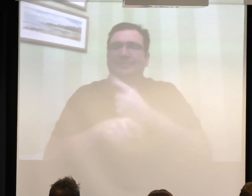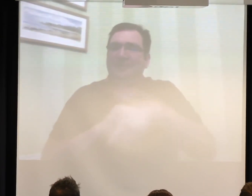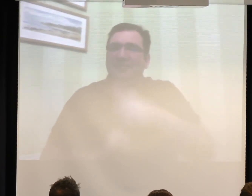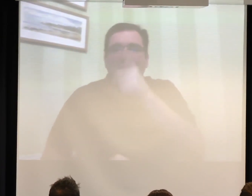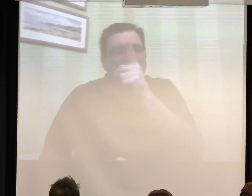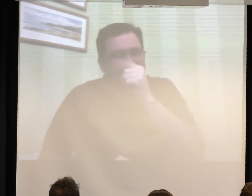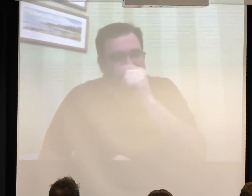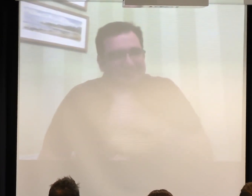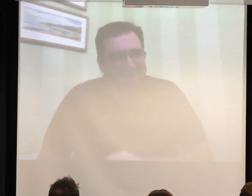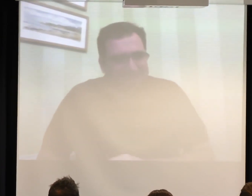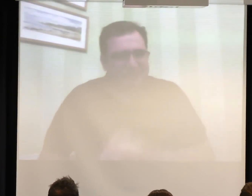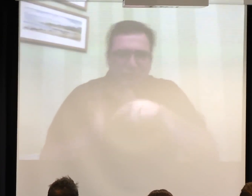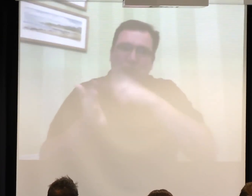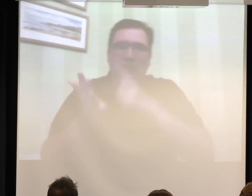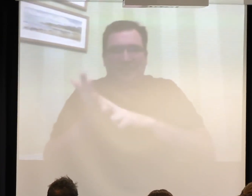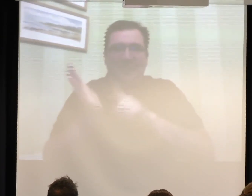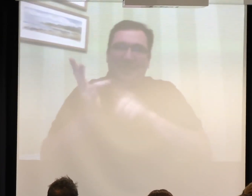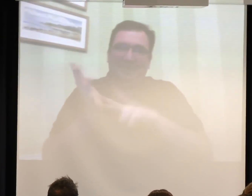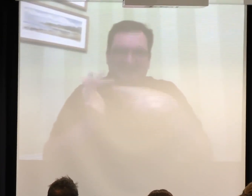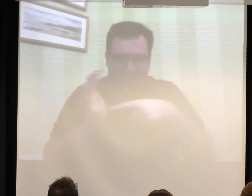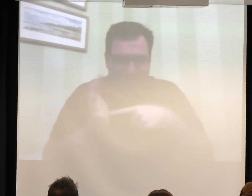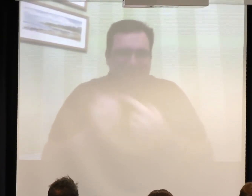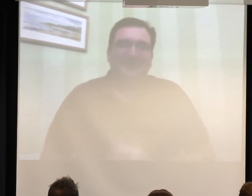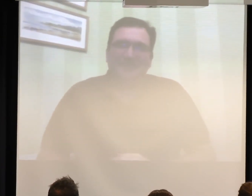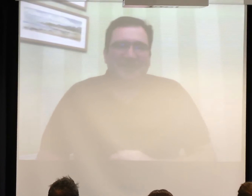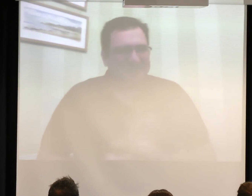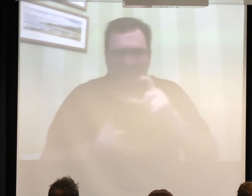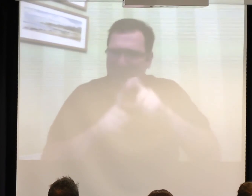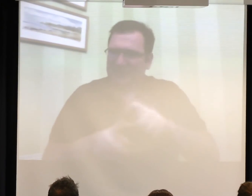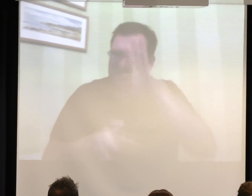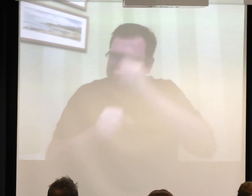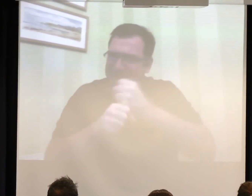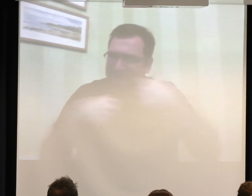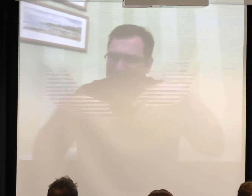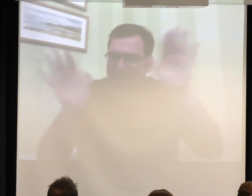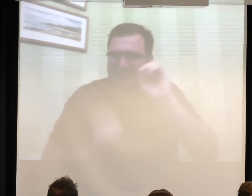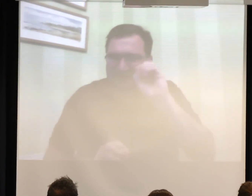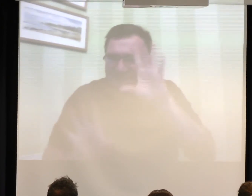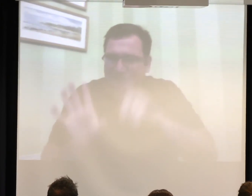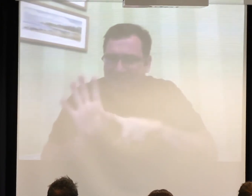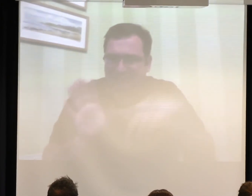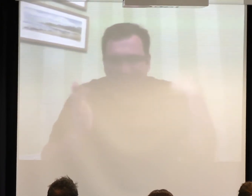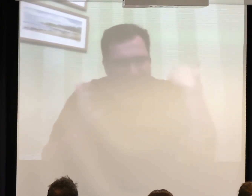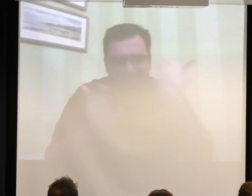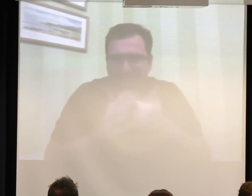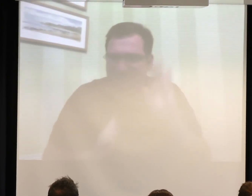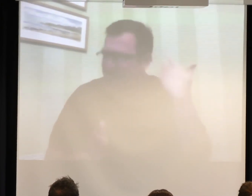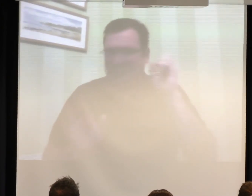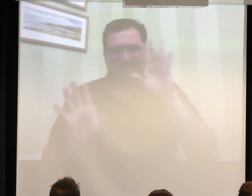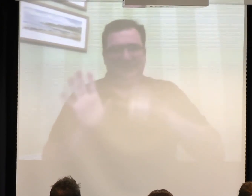time. So, unfortunately, sometimes those things happen. I'd like to say a few words about John now. I still can't believe that he's no longer